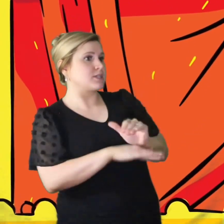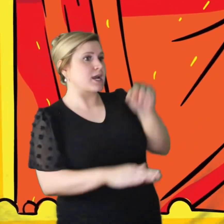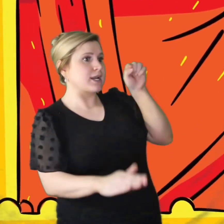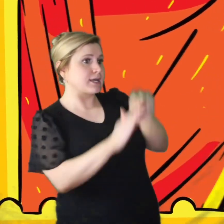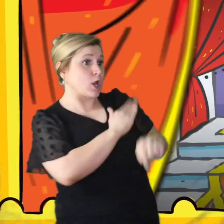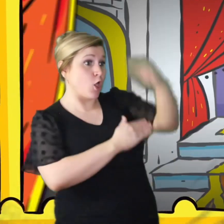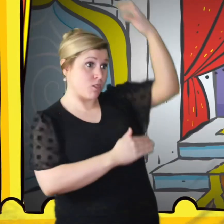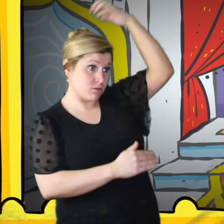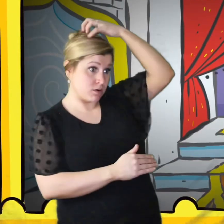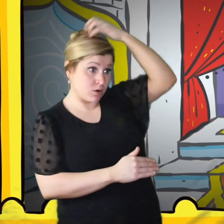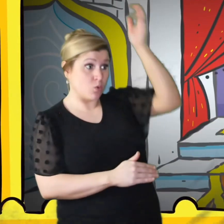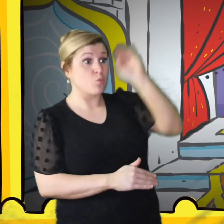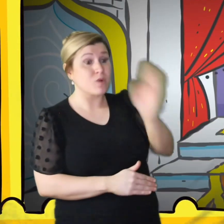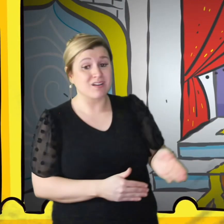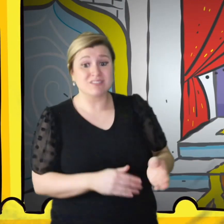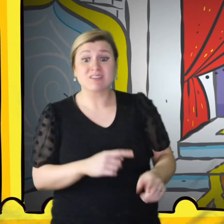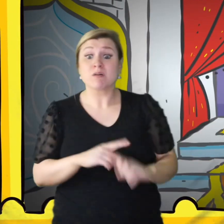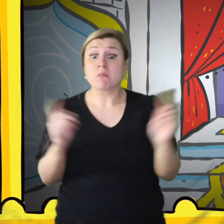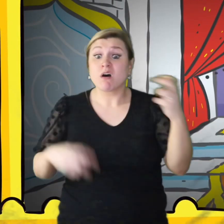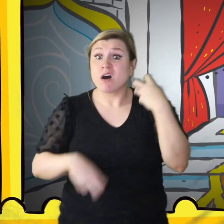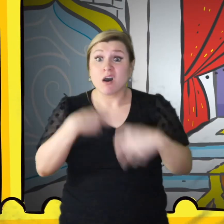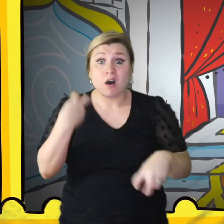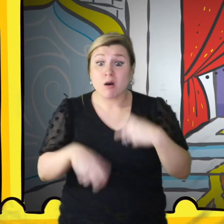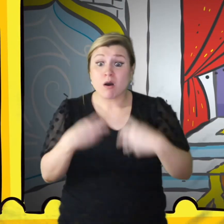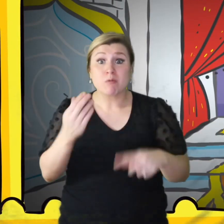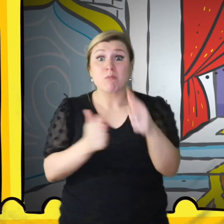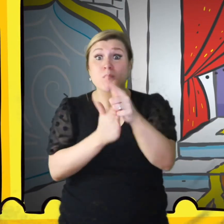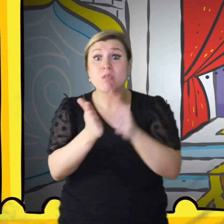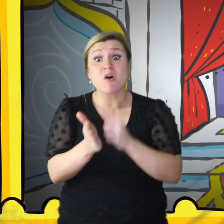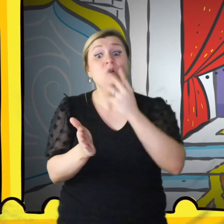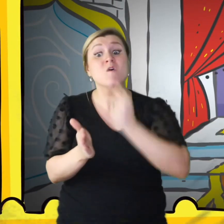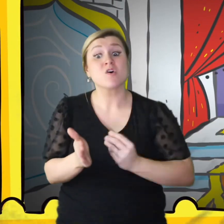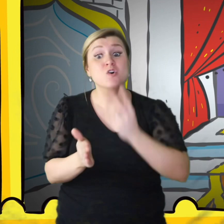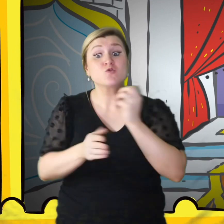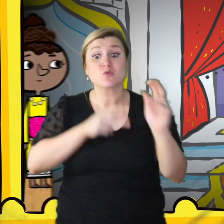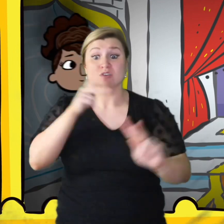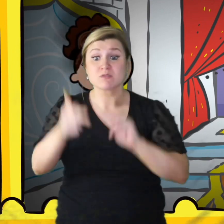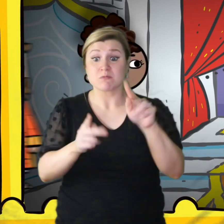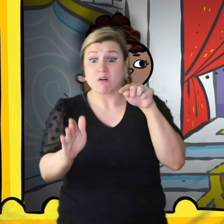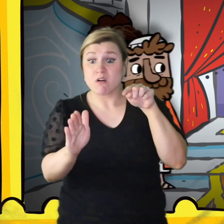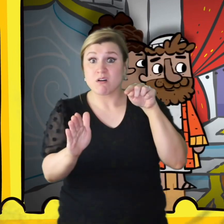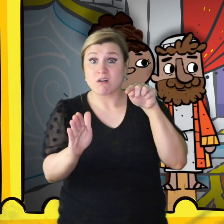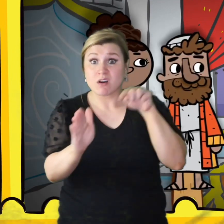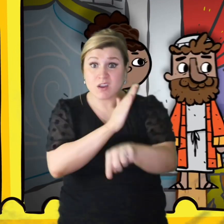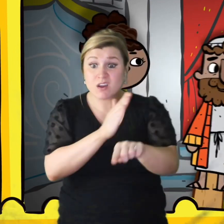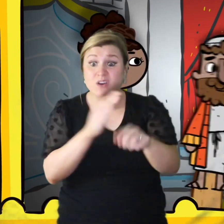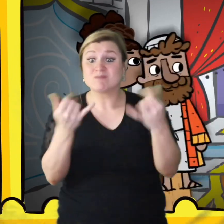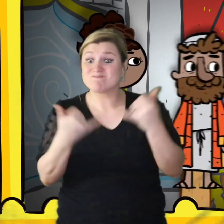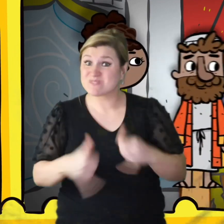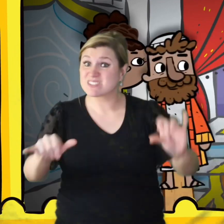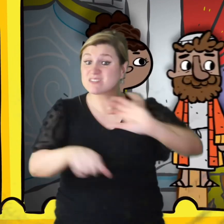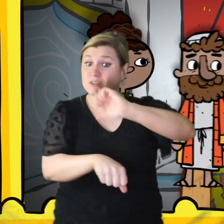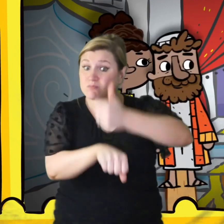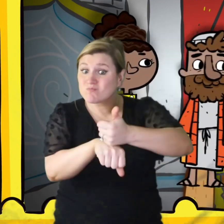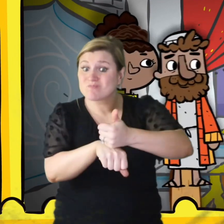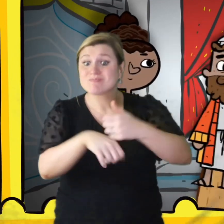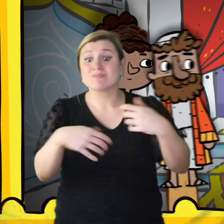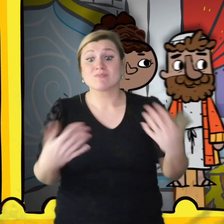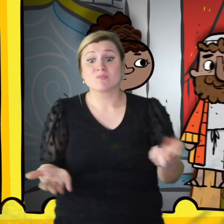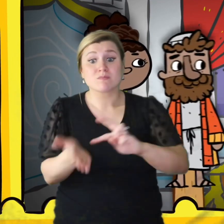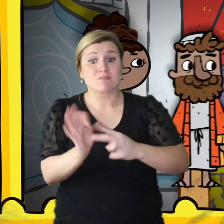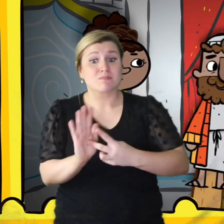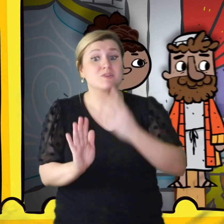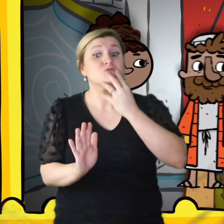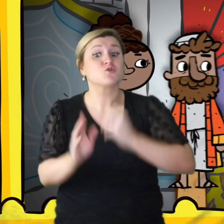the decree to kill all the Jews was still in place, and the Jews were still in danger. So Mordecai asked the king